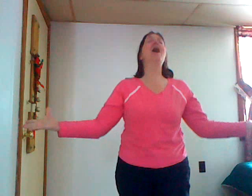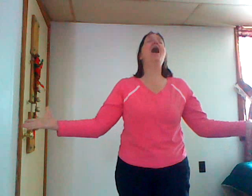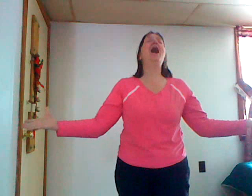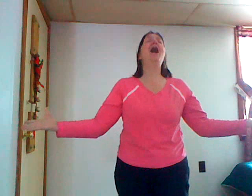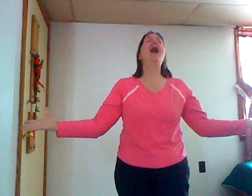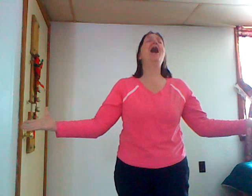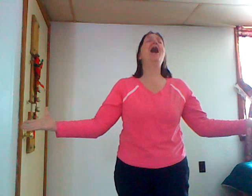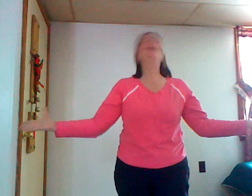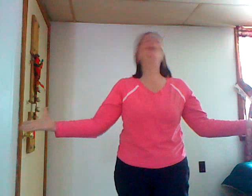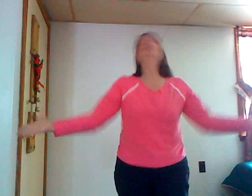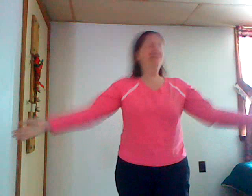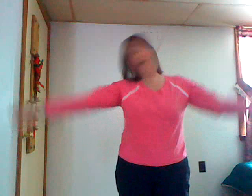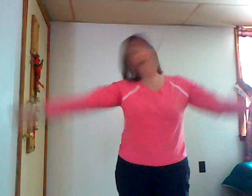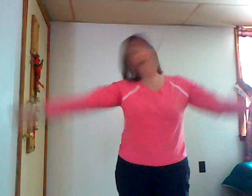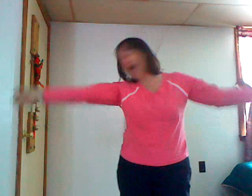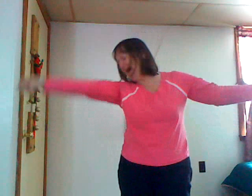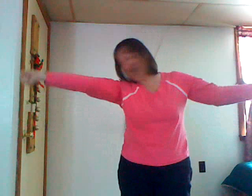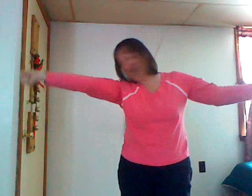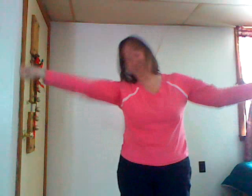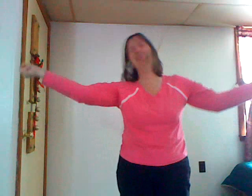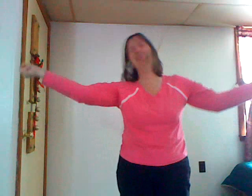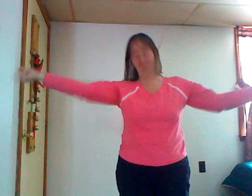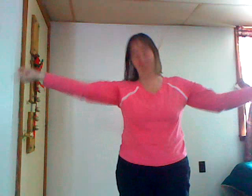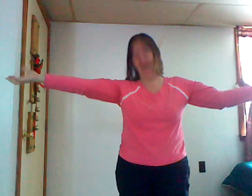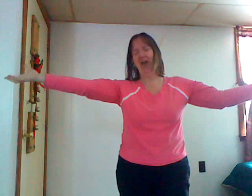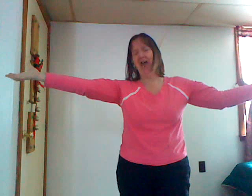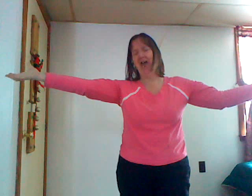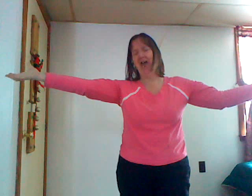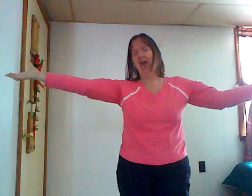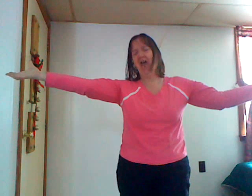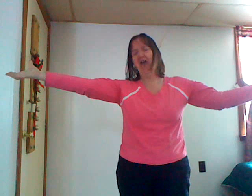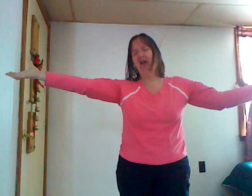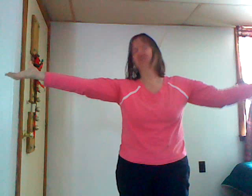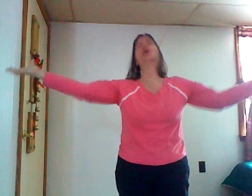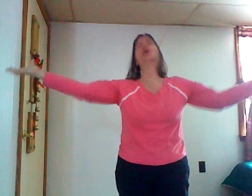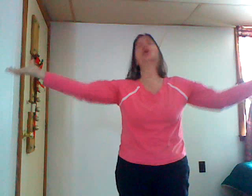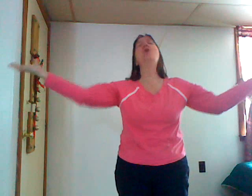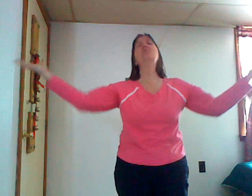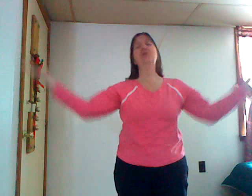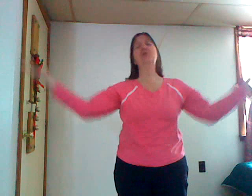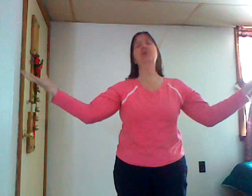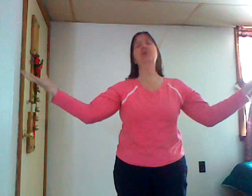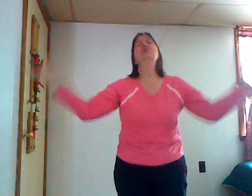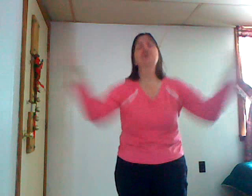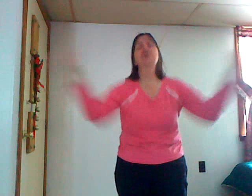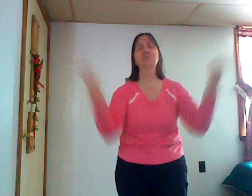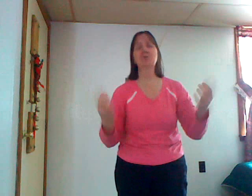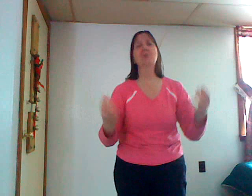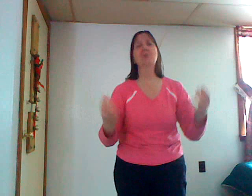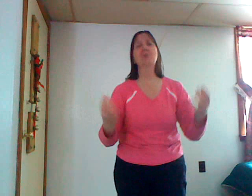like a bridge over troubled